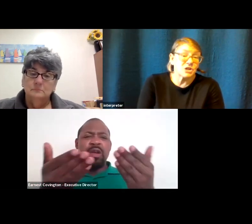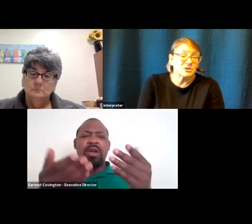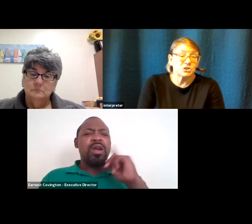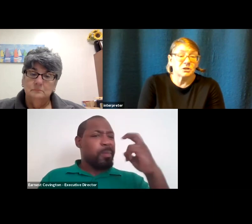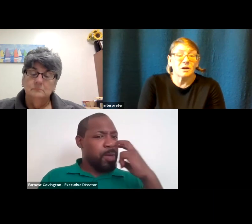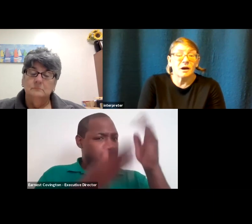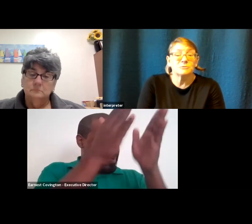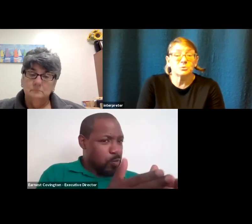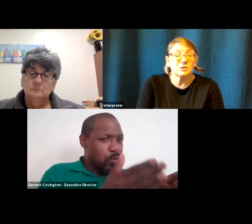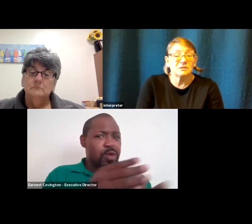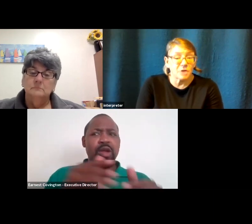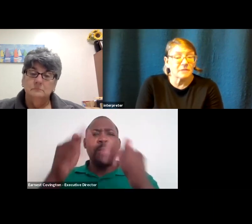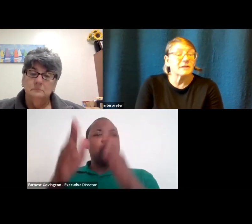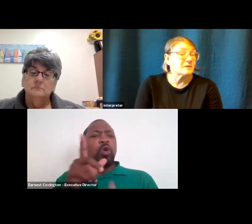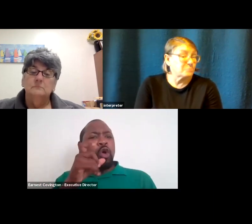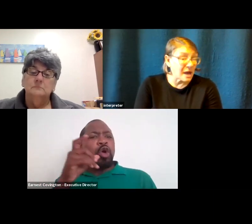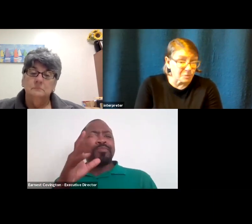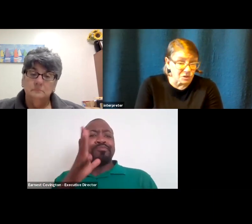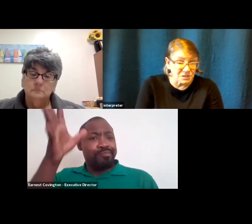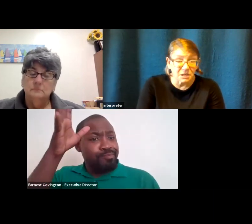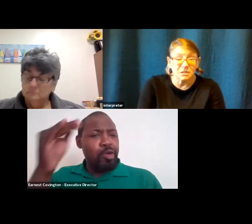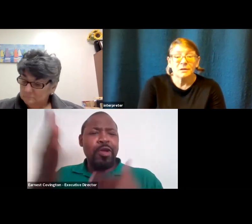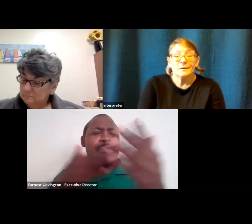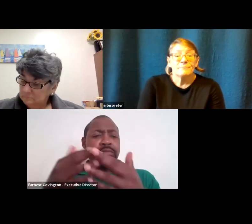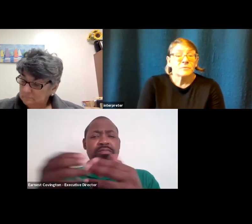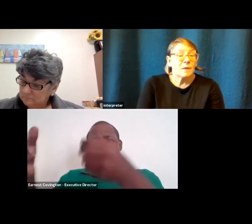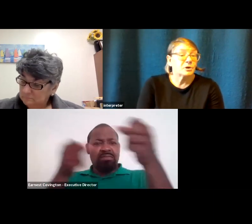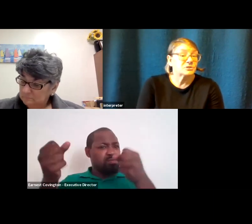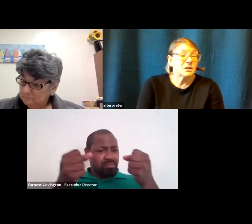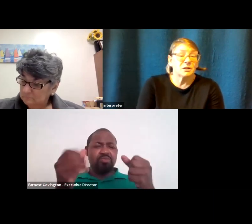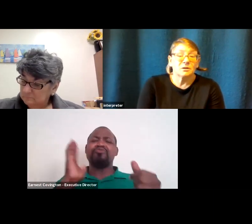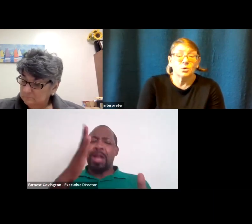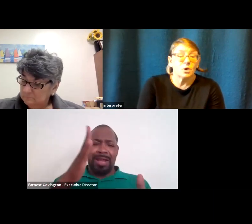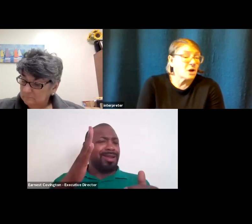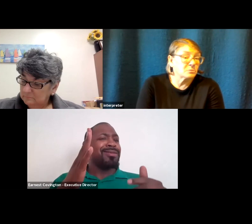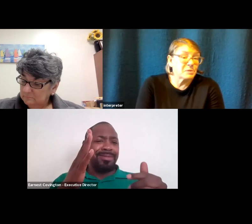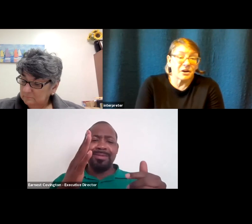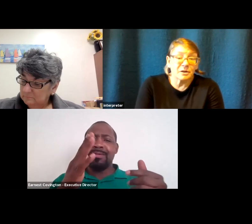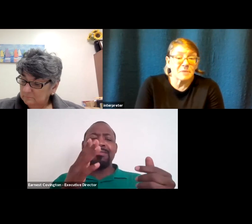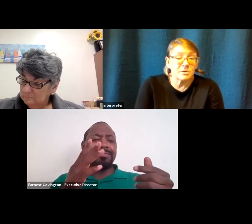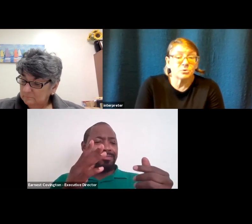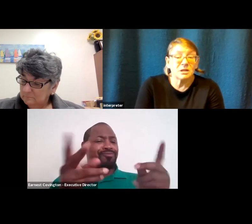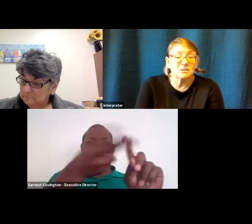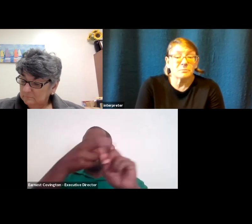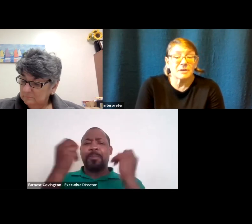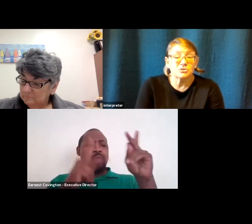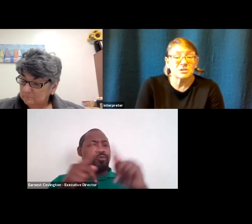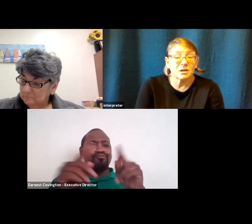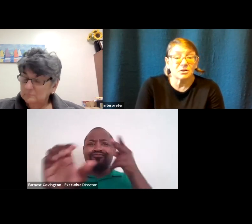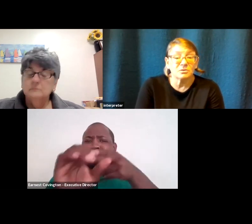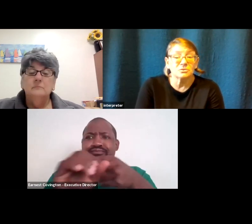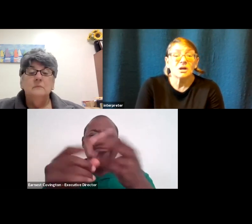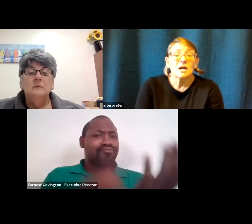that suggestion, to really invite like a deaf-blind person, a young parent maybe who needed some